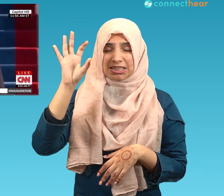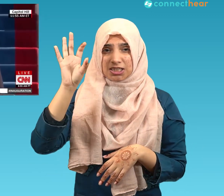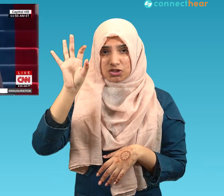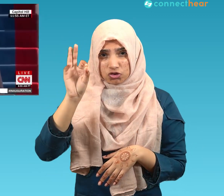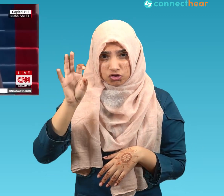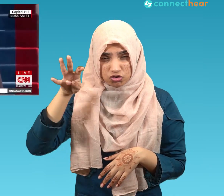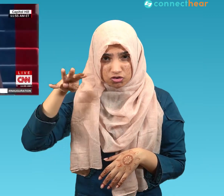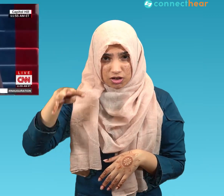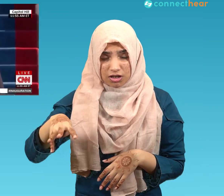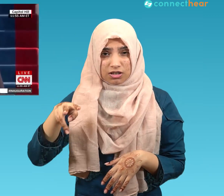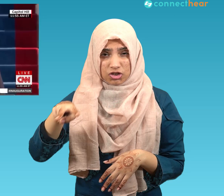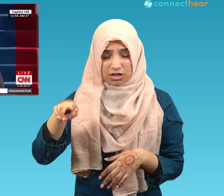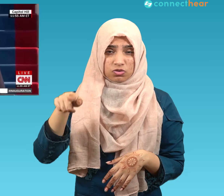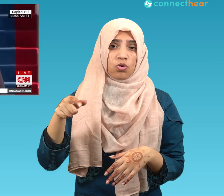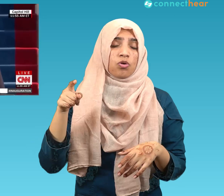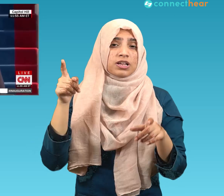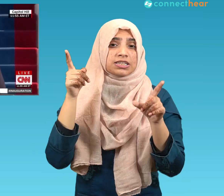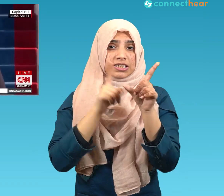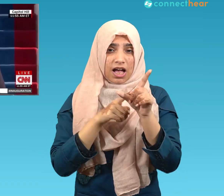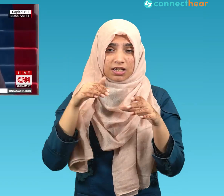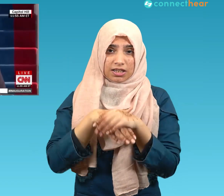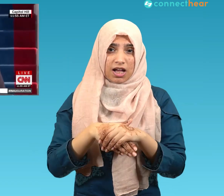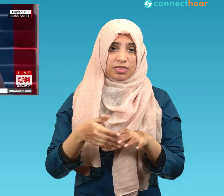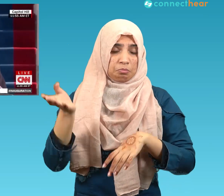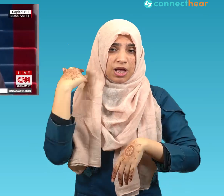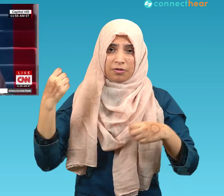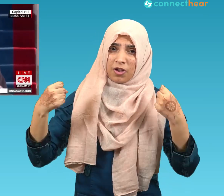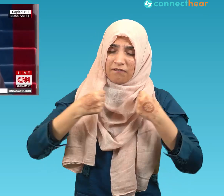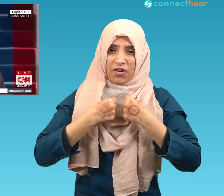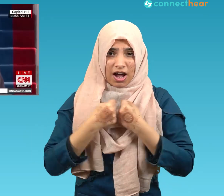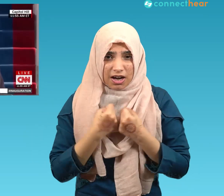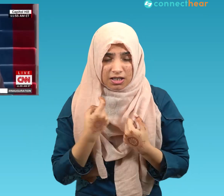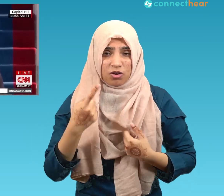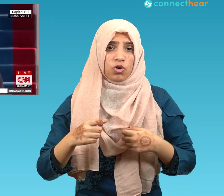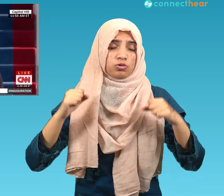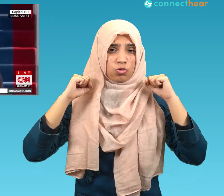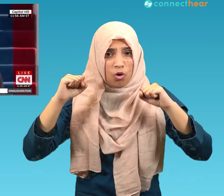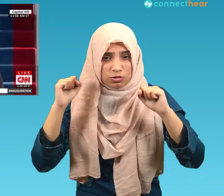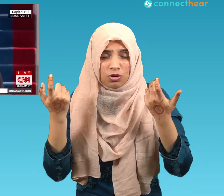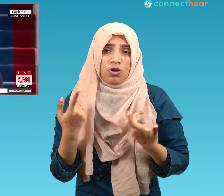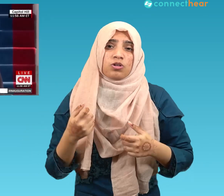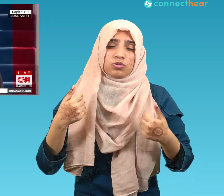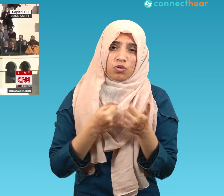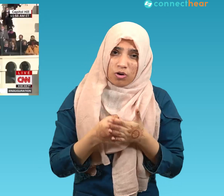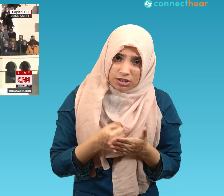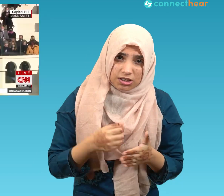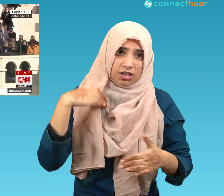us. The dream of justice for all will be deferred no longer.